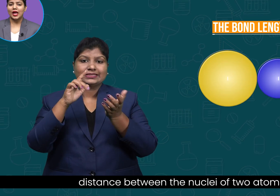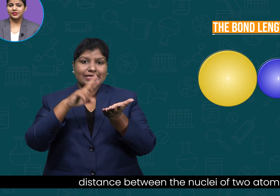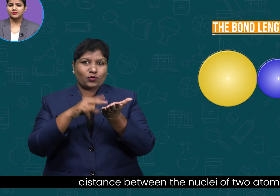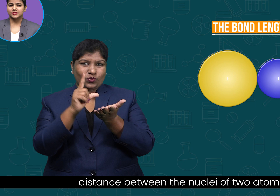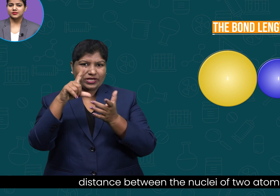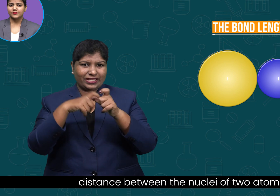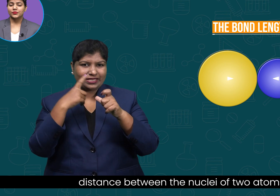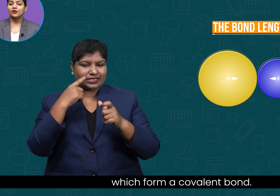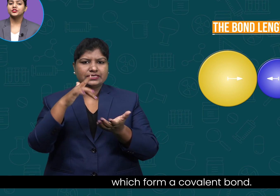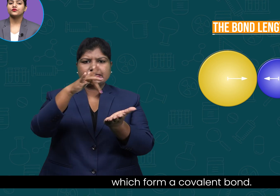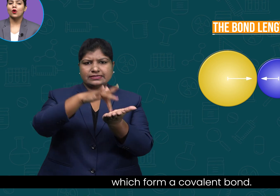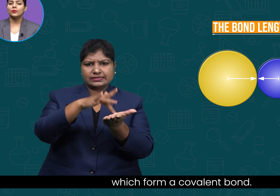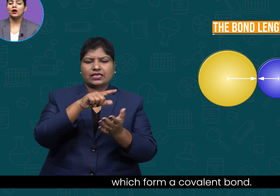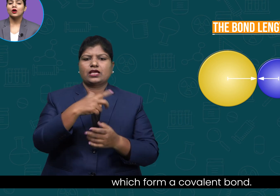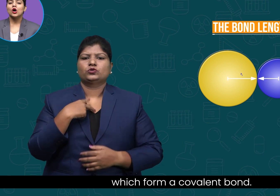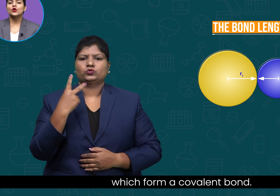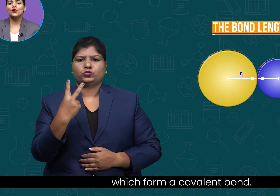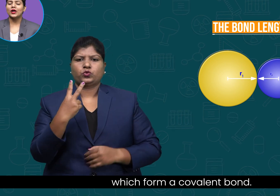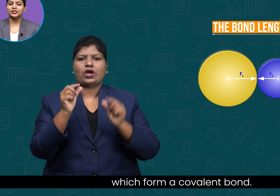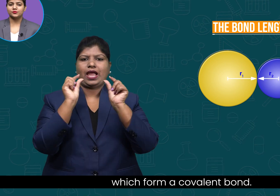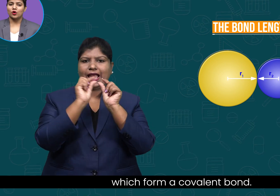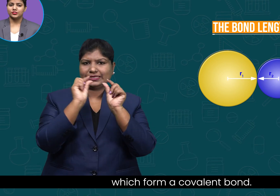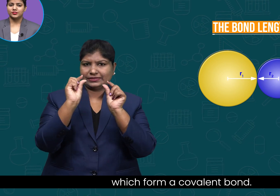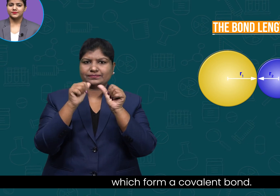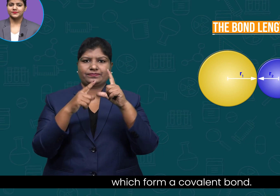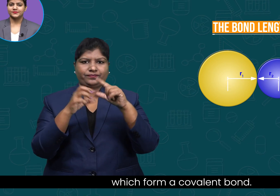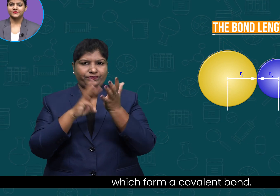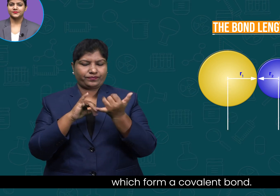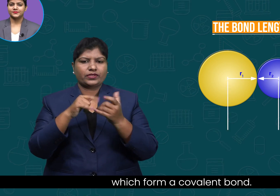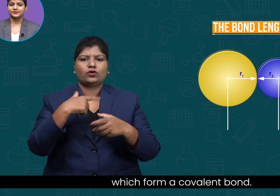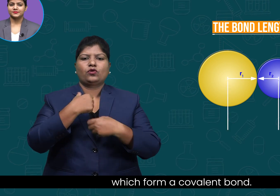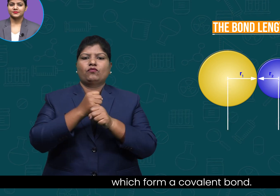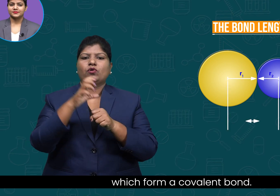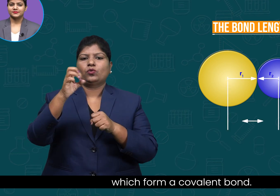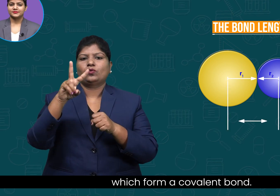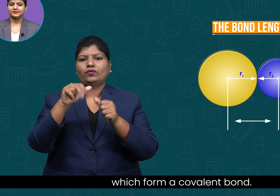two atoms which form a covalent bond.